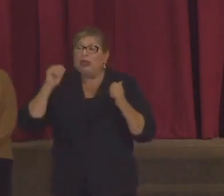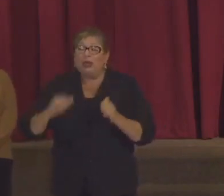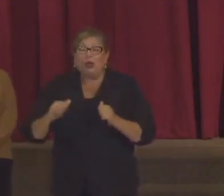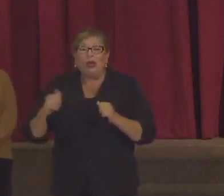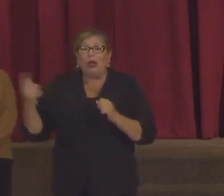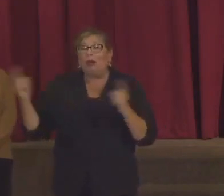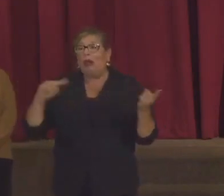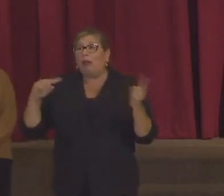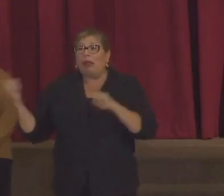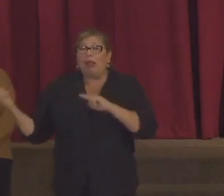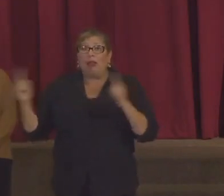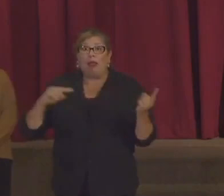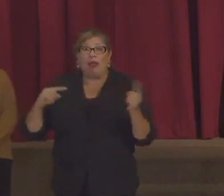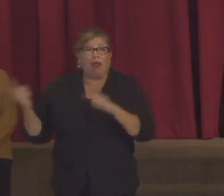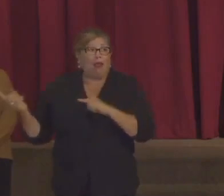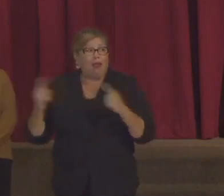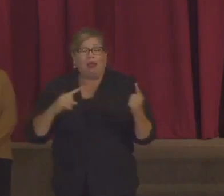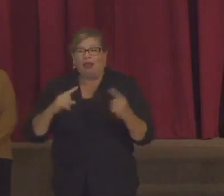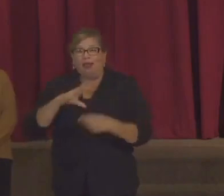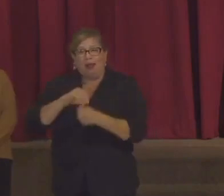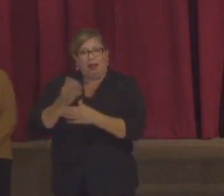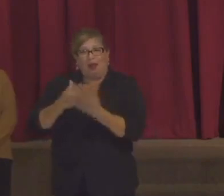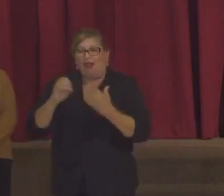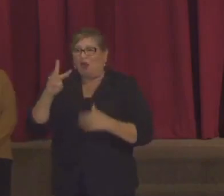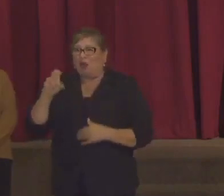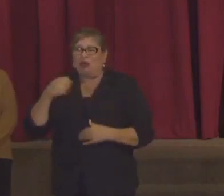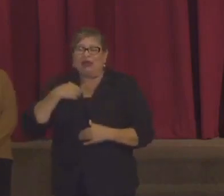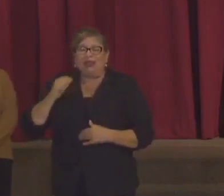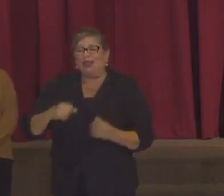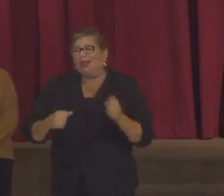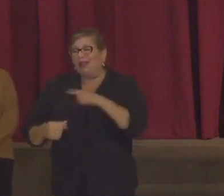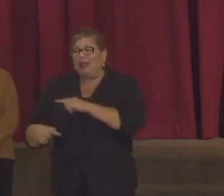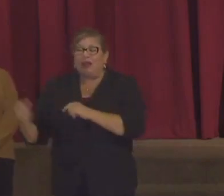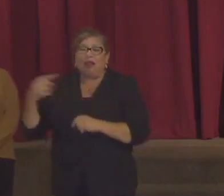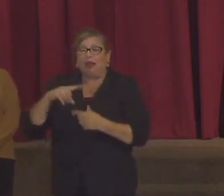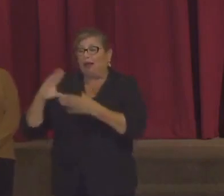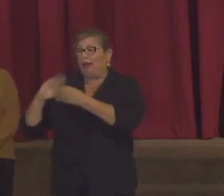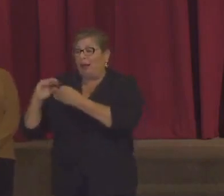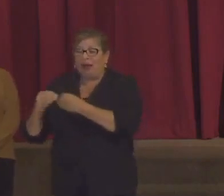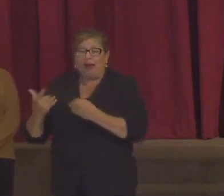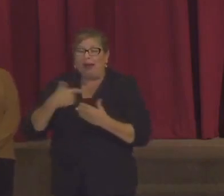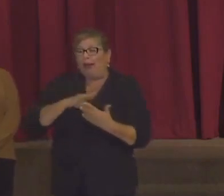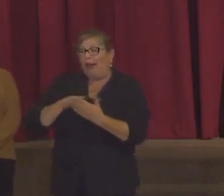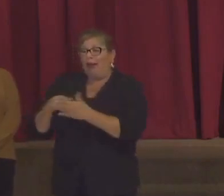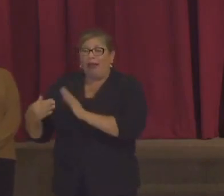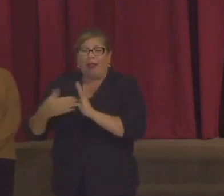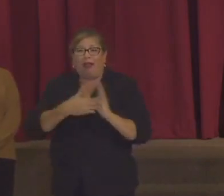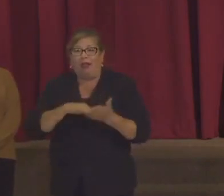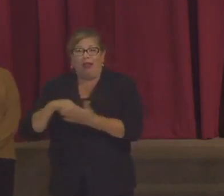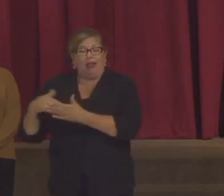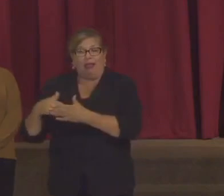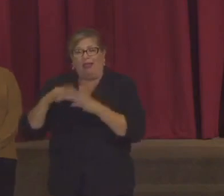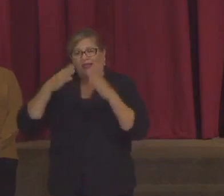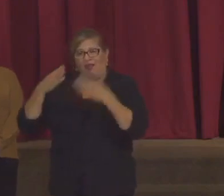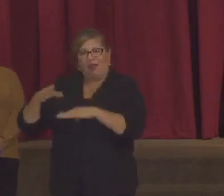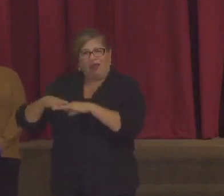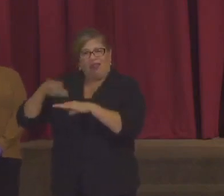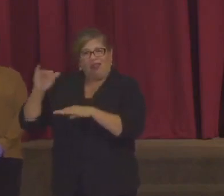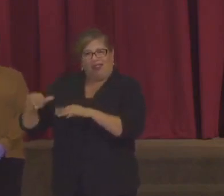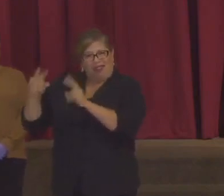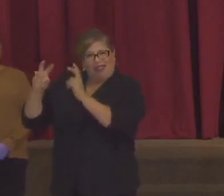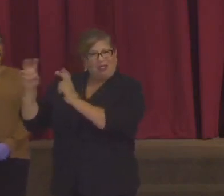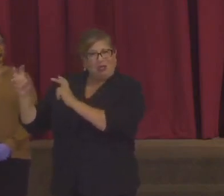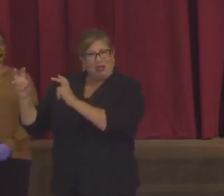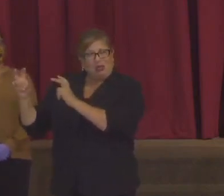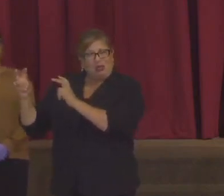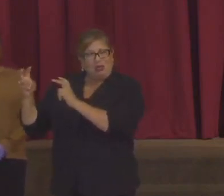that persist in this country. I could choose to go back and forth and just be another voice in that cause.